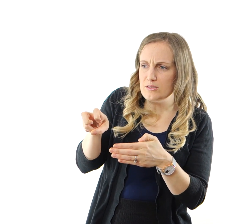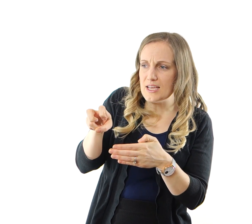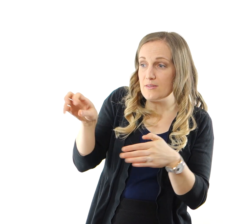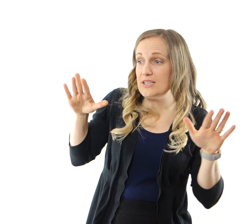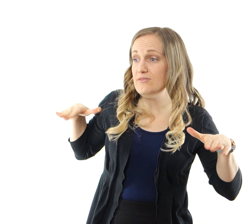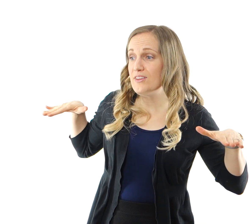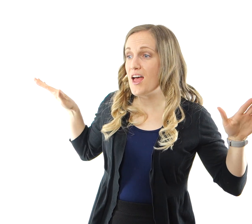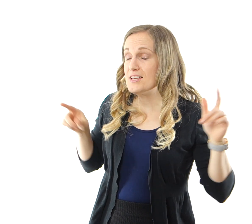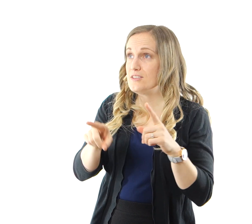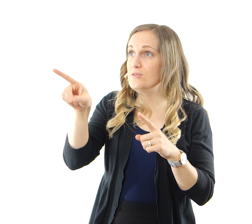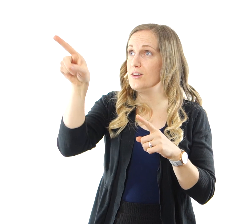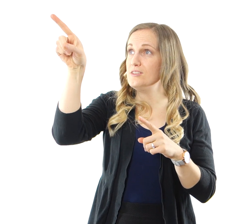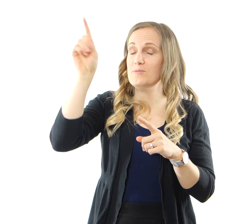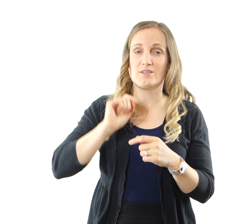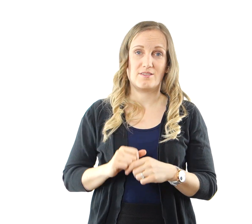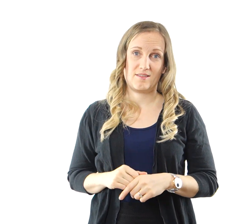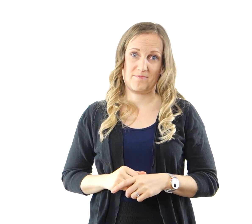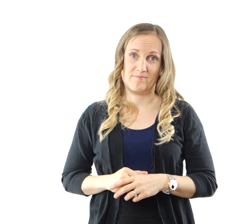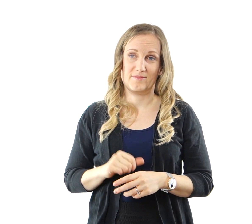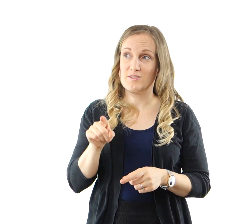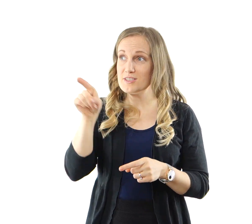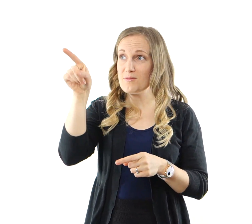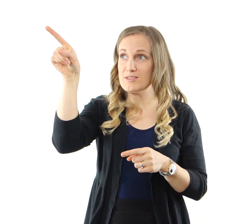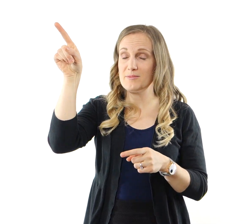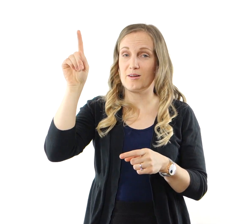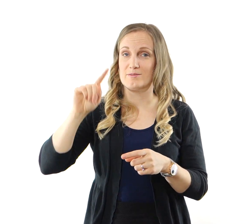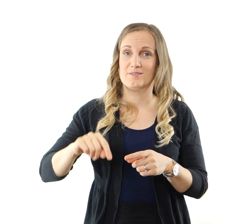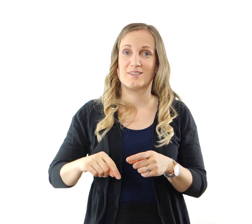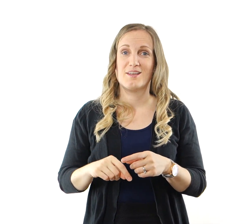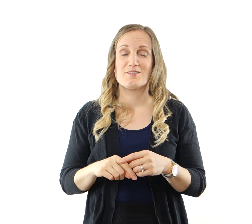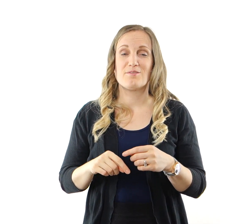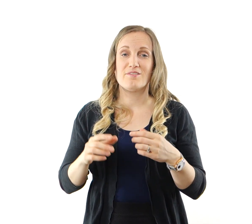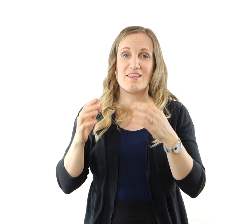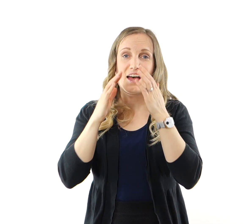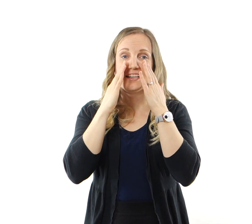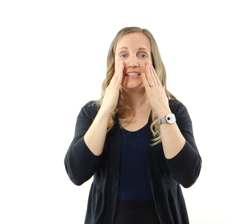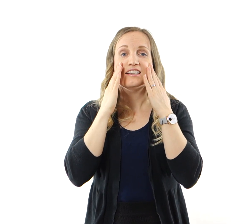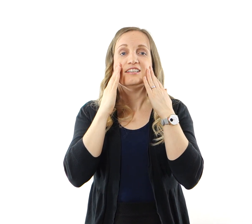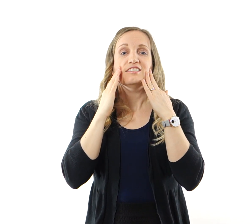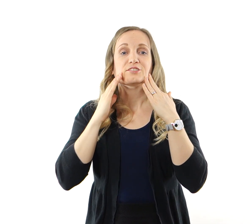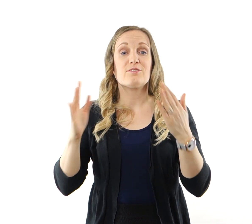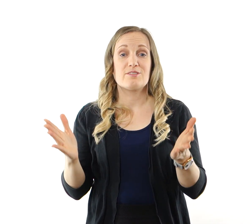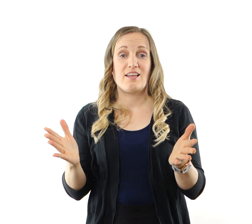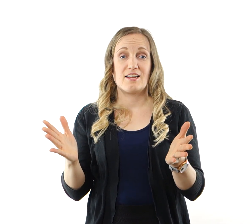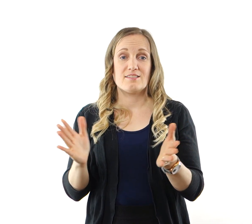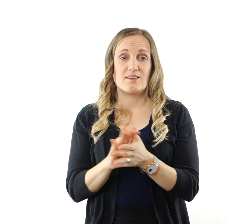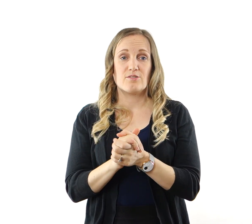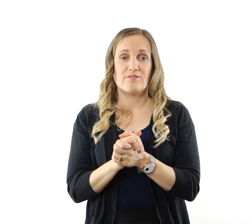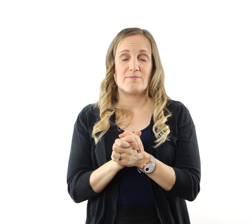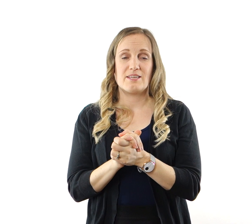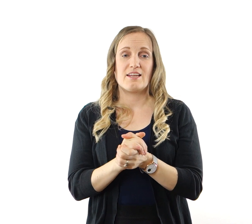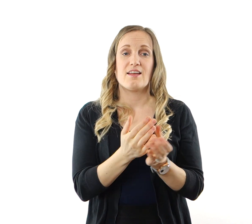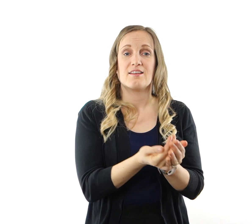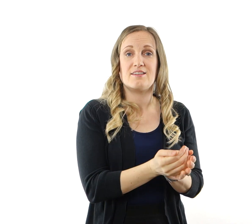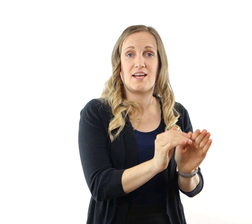out, he flies, and you get to watch them. You get to watch him go. So those signs, I'll go over them again. Nest,